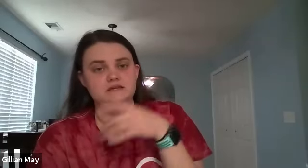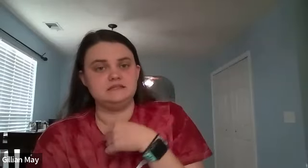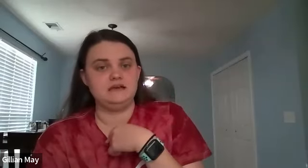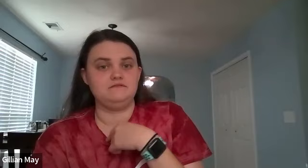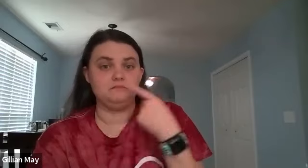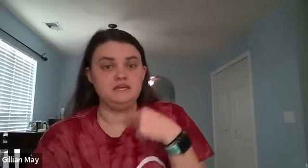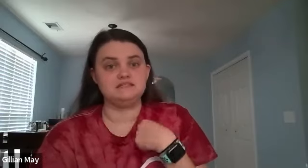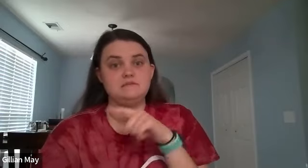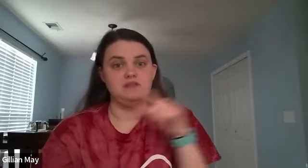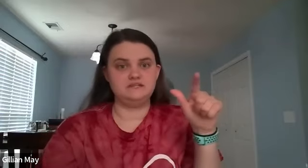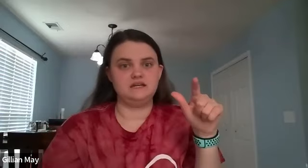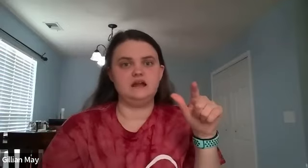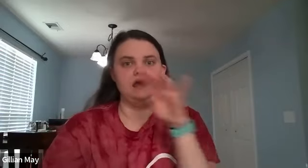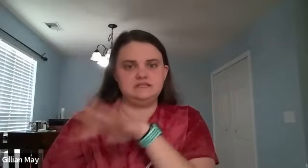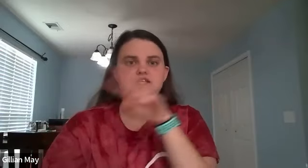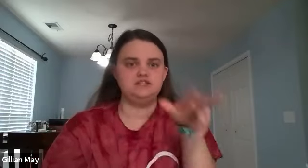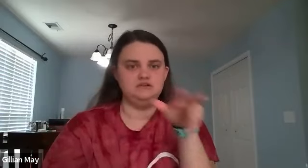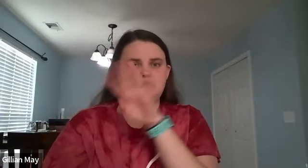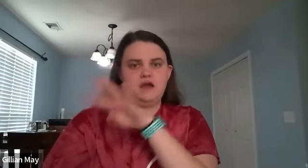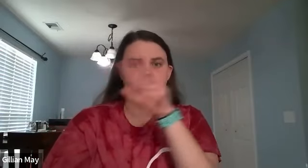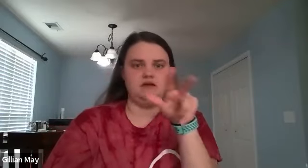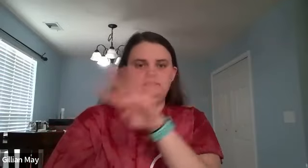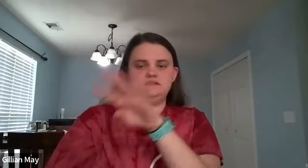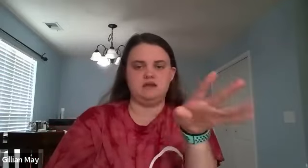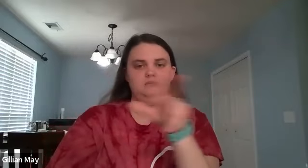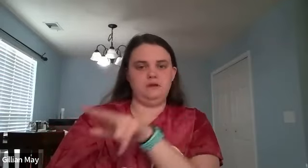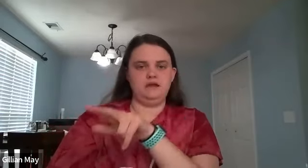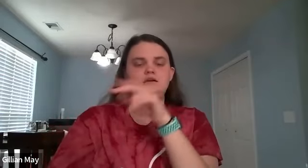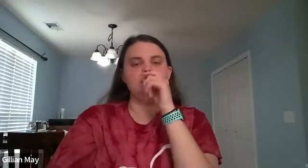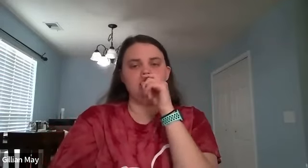because like for me, since I'm left-handed, I tend to do that like this kind of way.